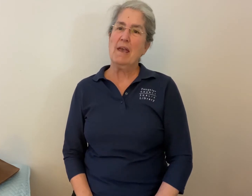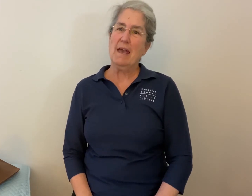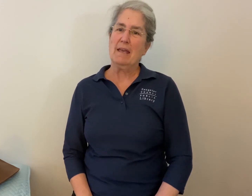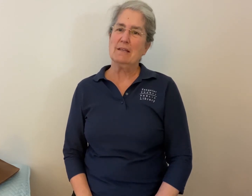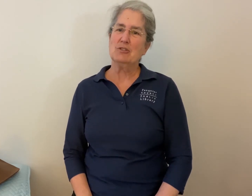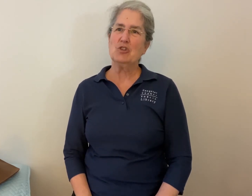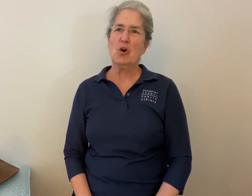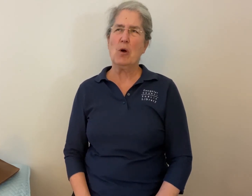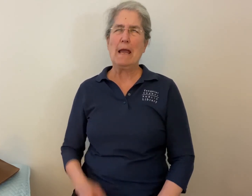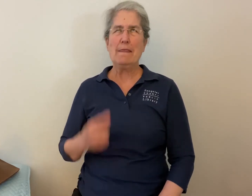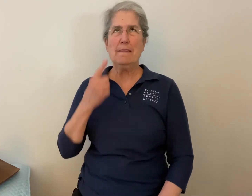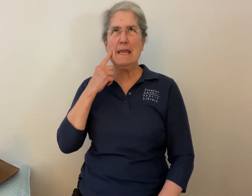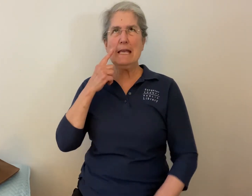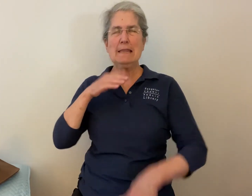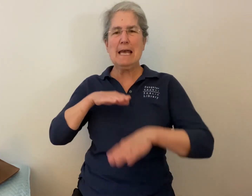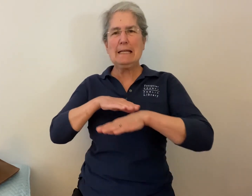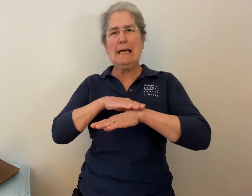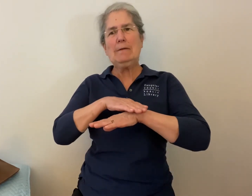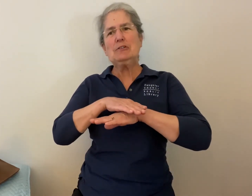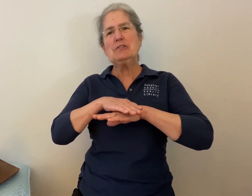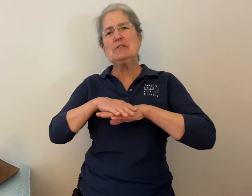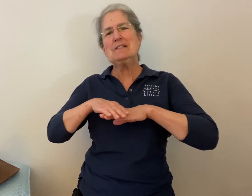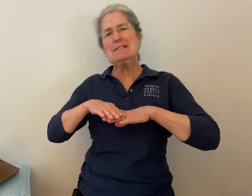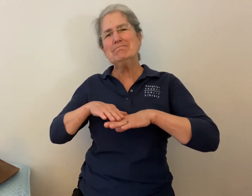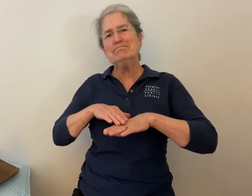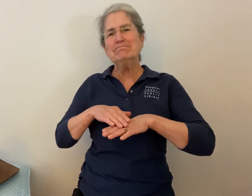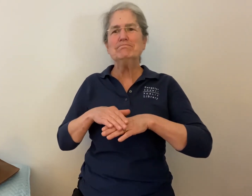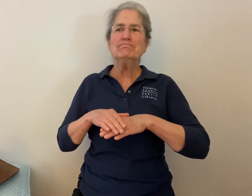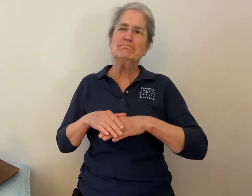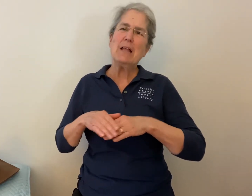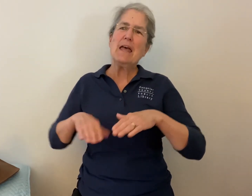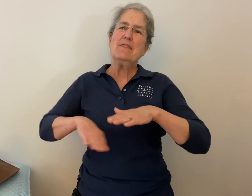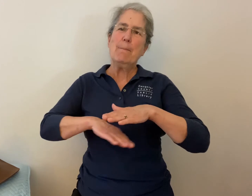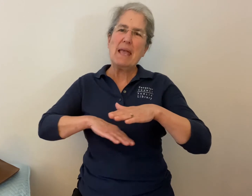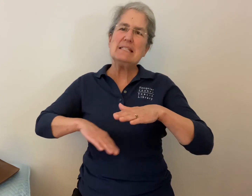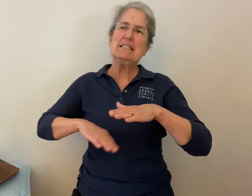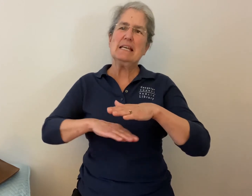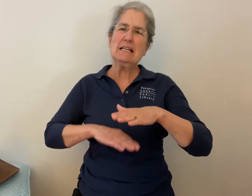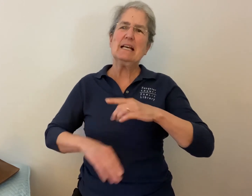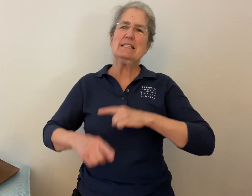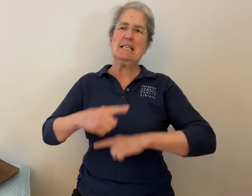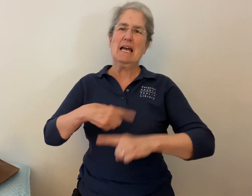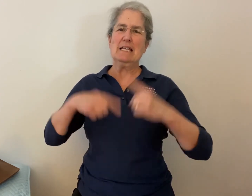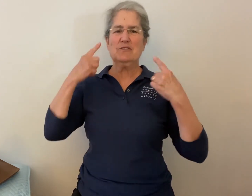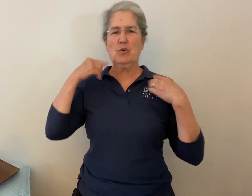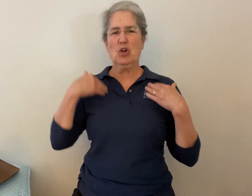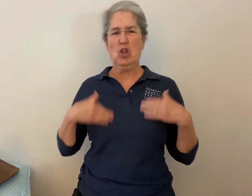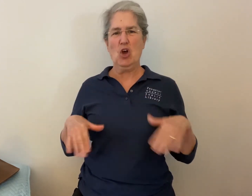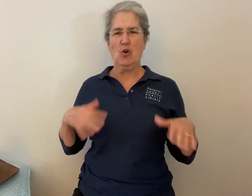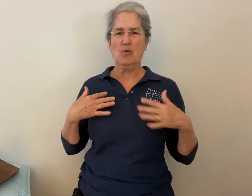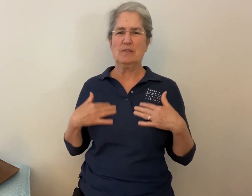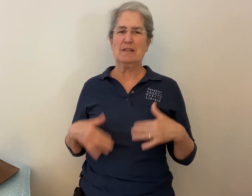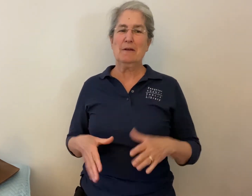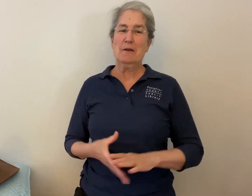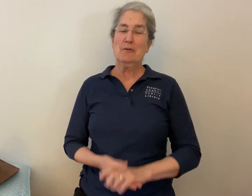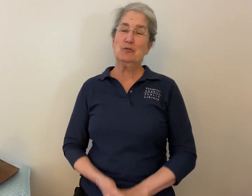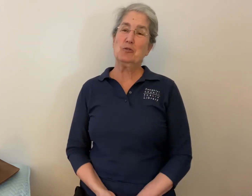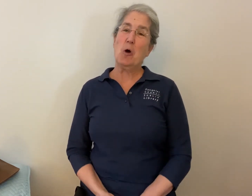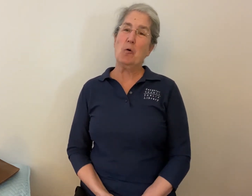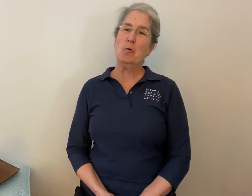Okay, so I think that covers the basic signs for clothes. So